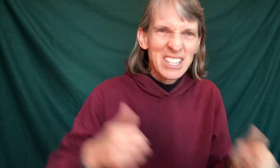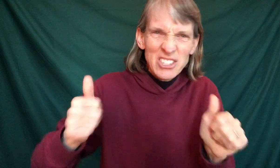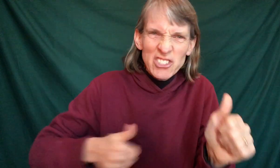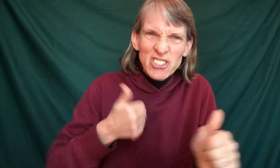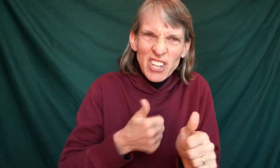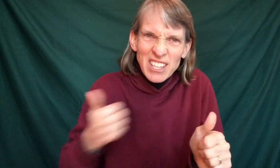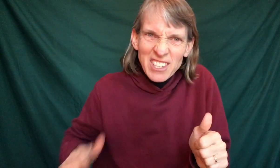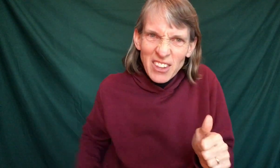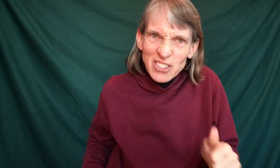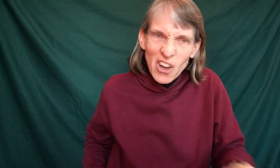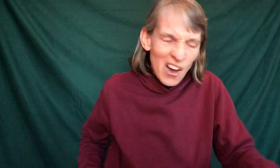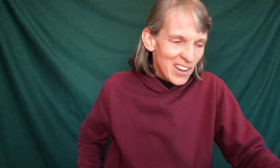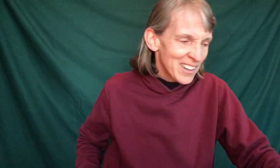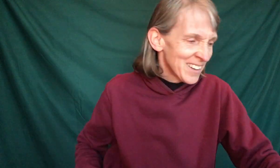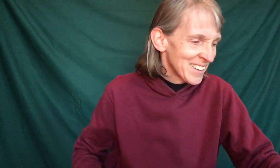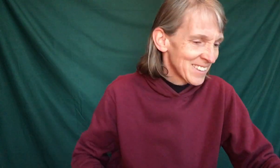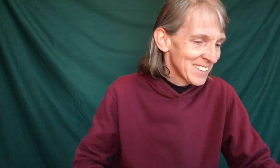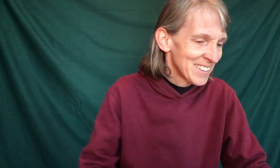He's chasing the dog.